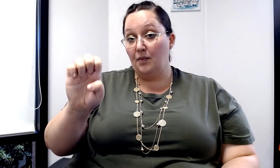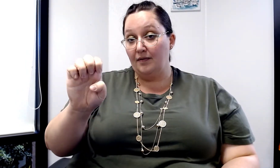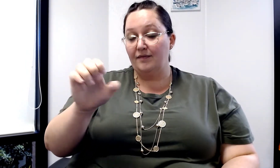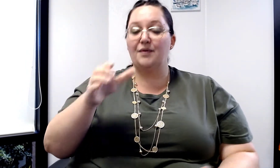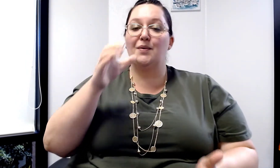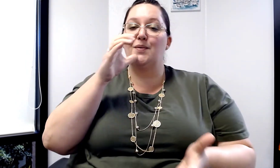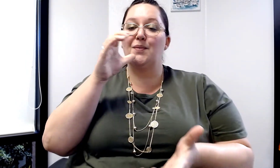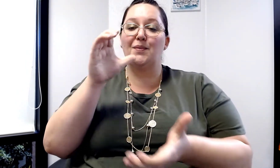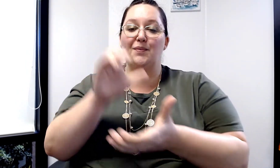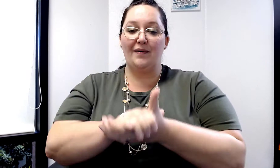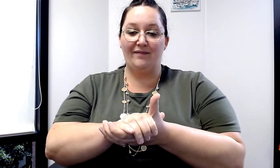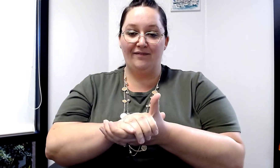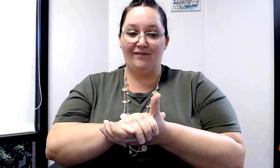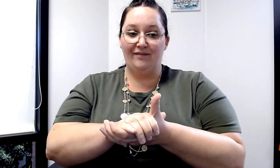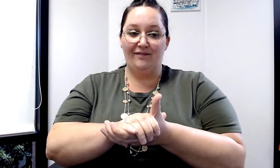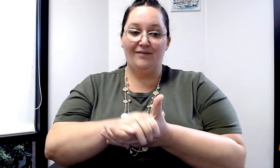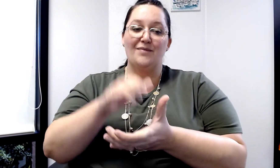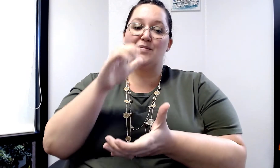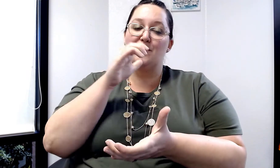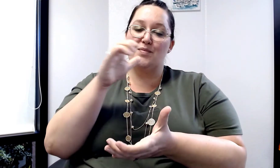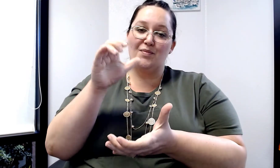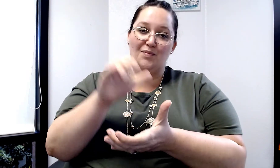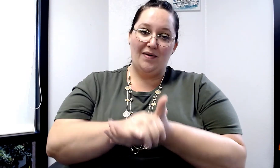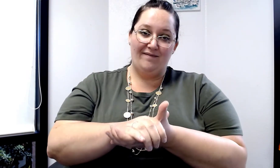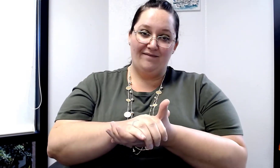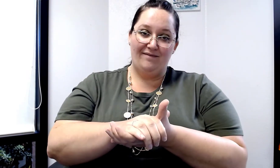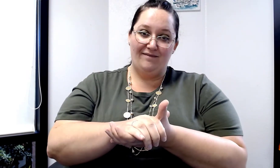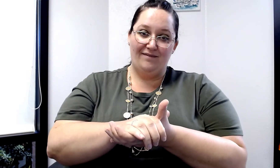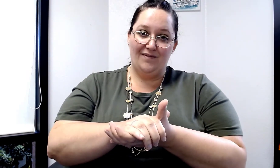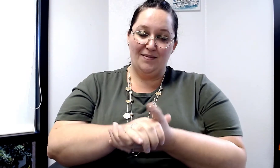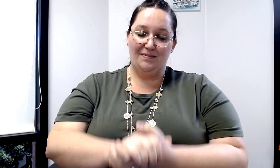Wife comes from the chin. Husband from the forehead, wife from the chin.